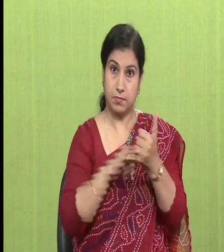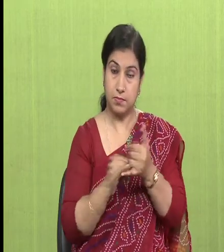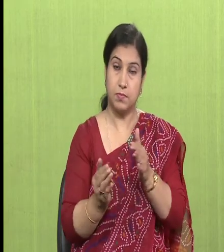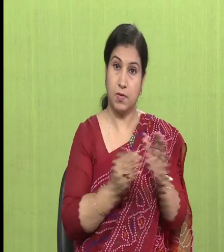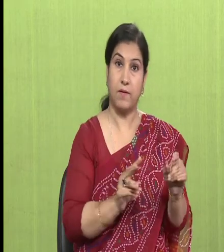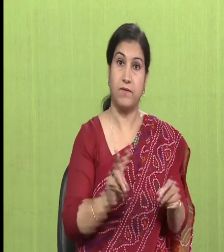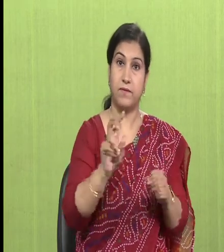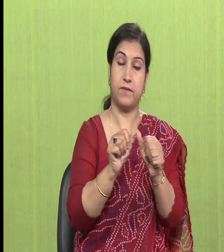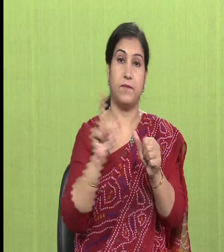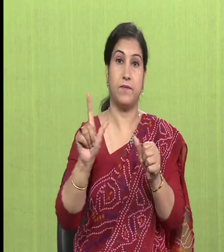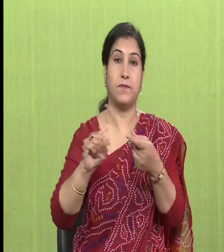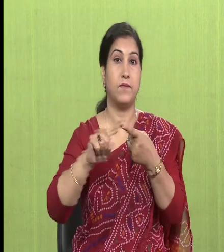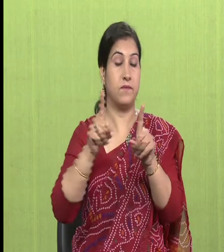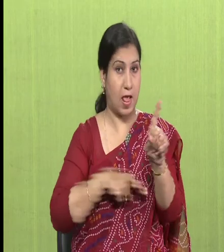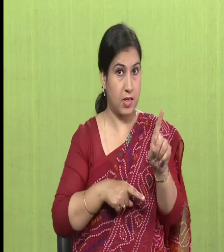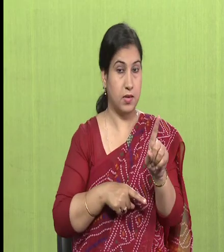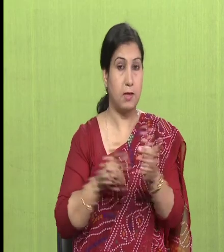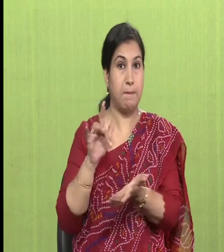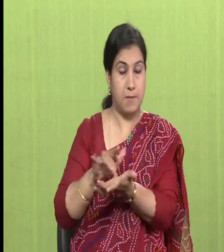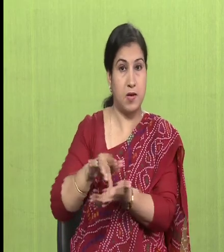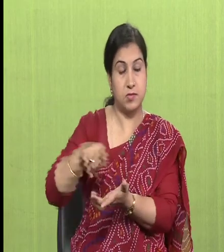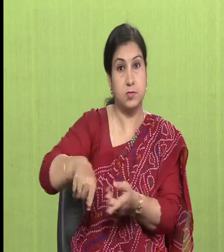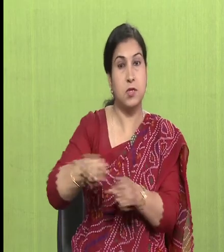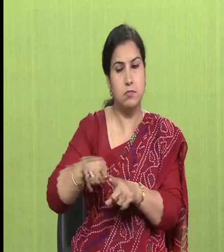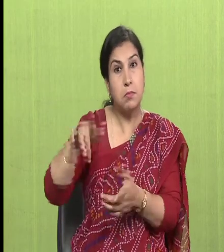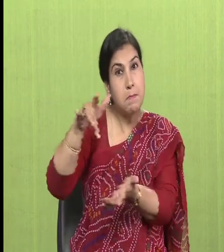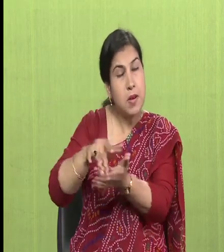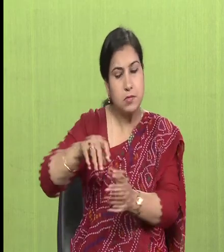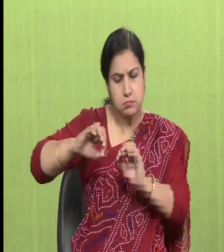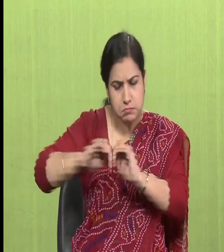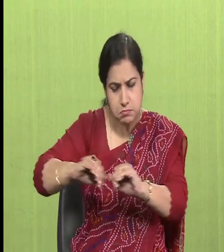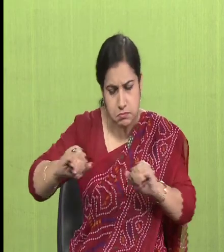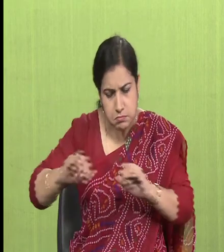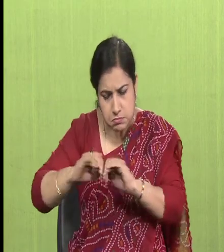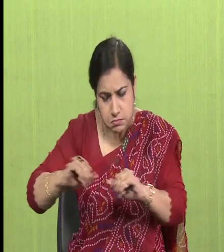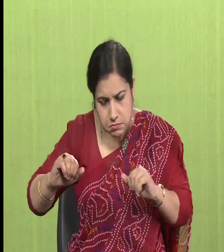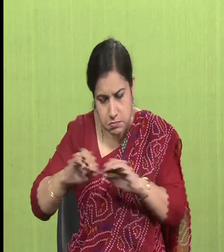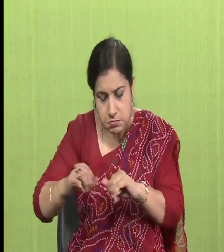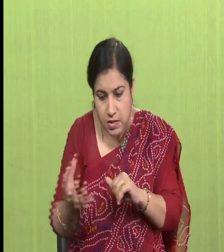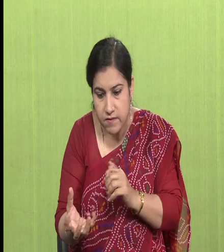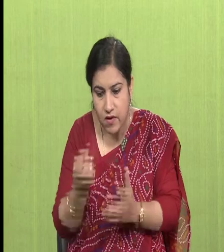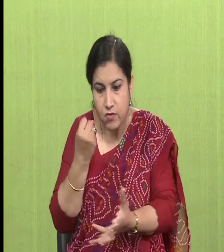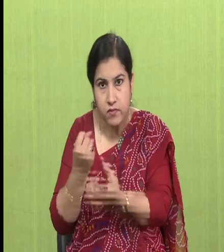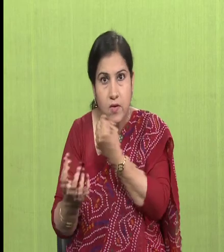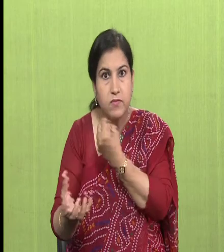Those places were also excavated by the archaeologists.